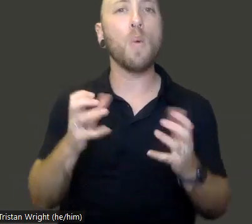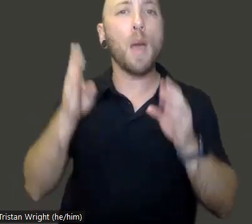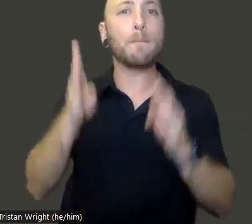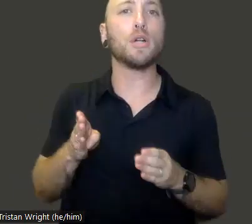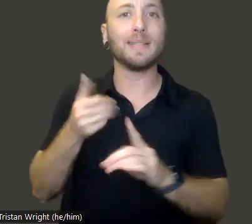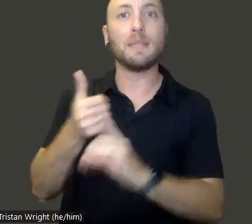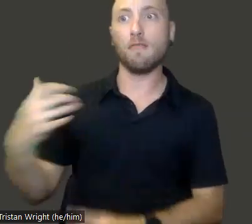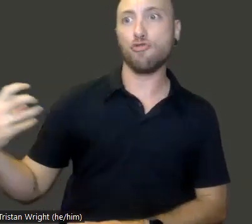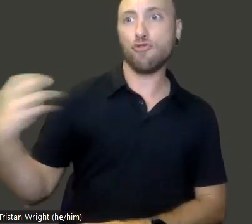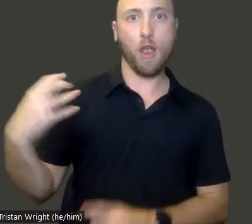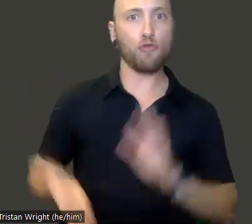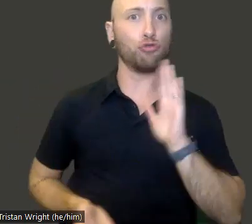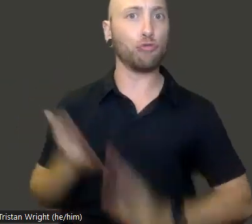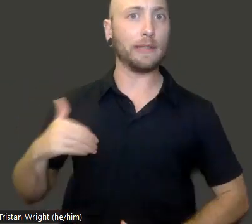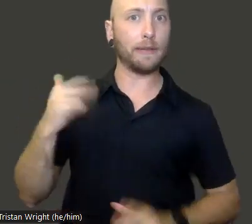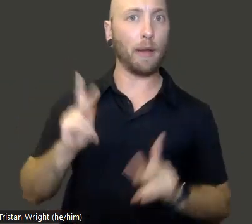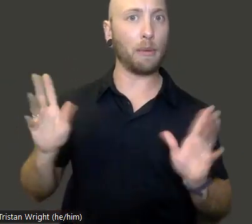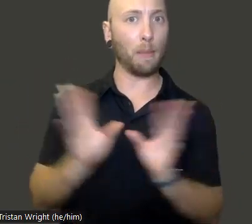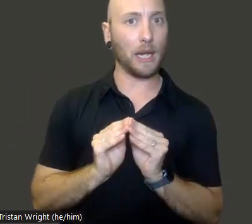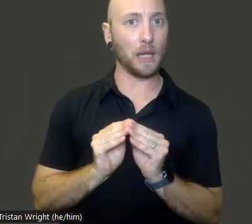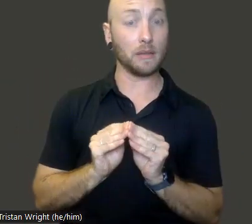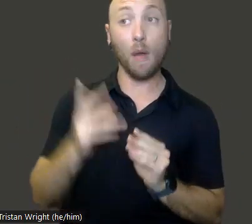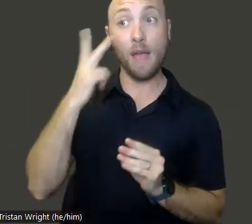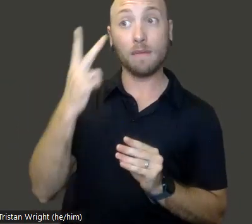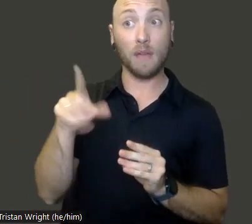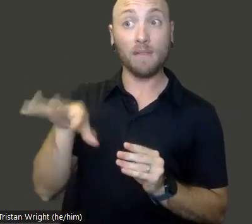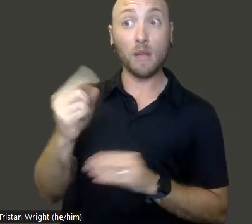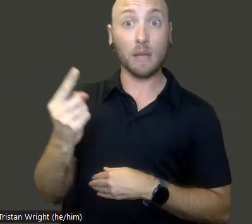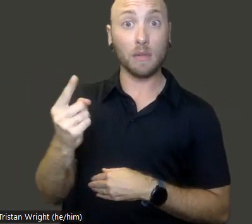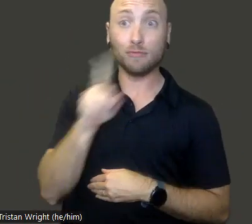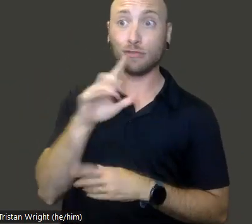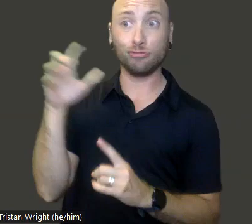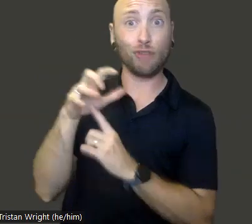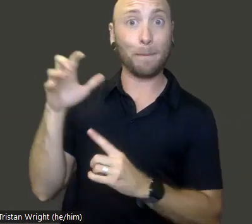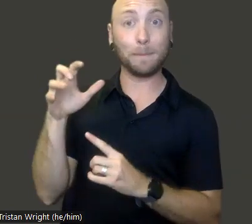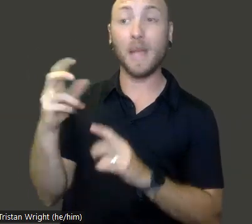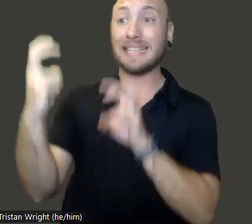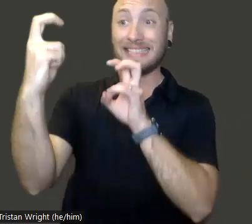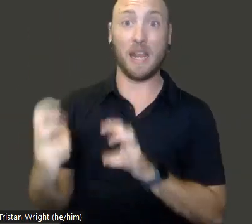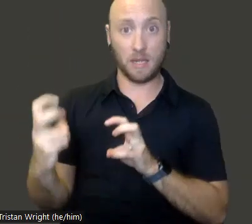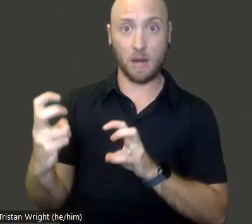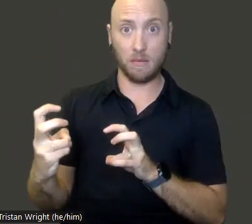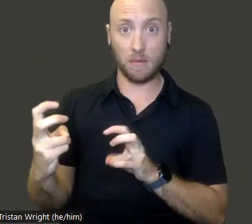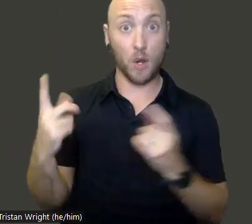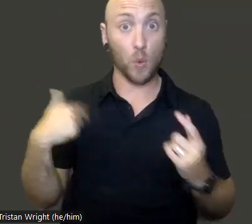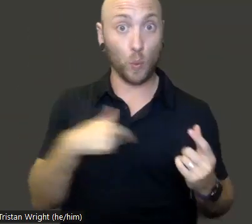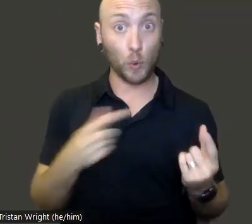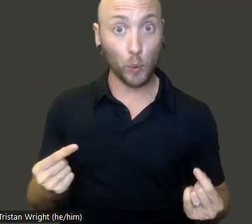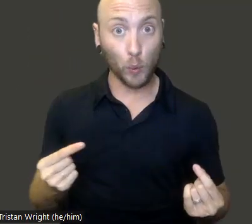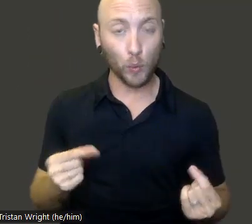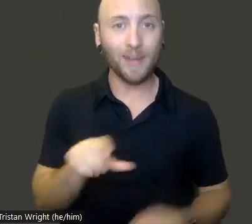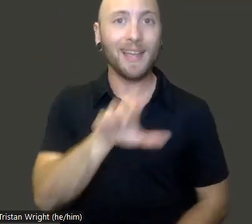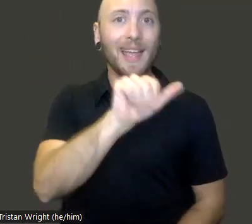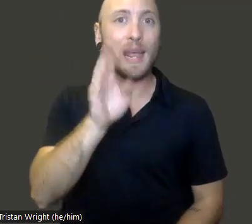right? And he was a great sponsor, because he just sat down with me and he took me through the book Alcoholics Anonymous, and that's